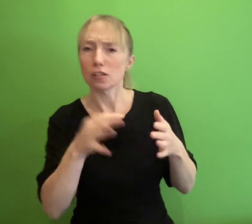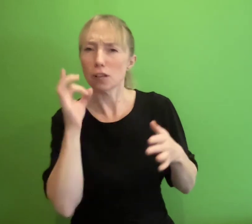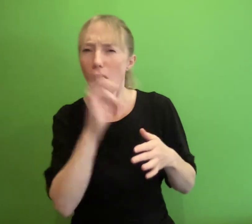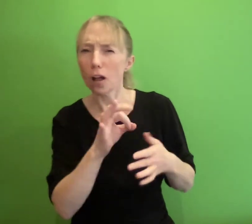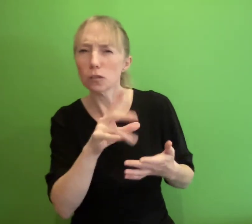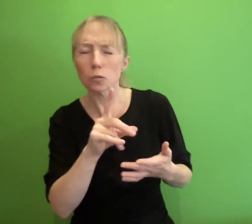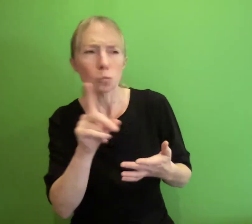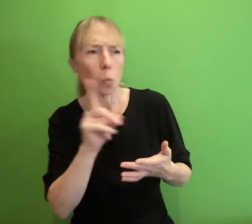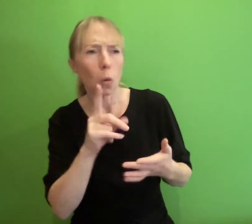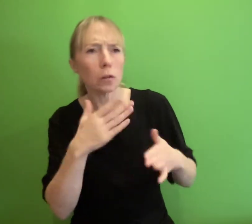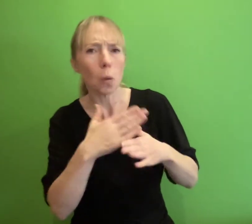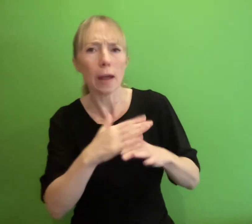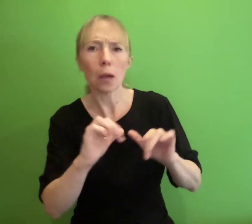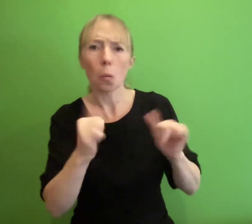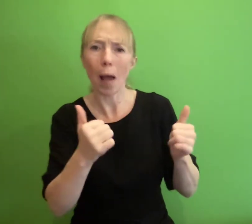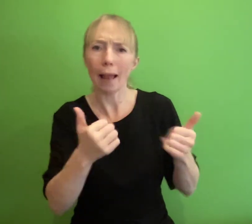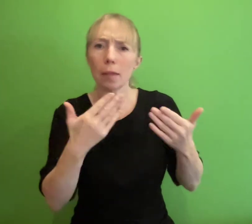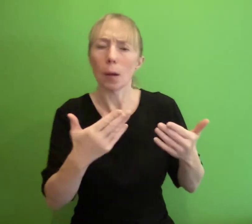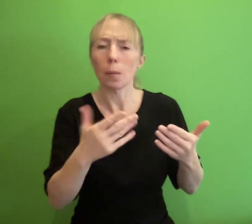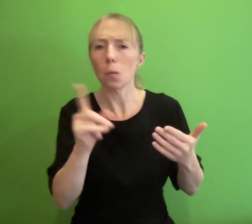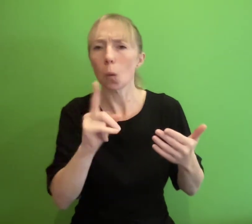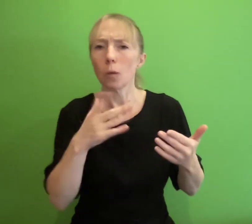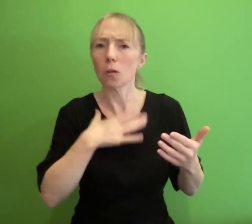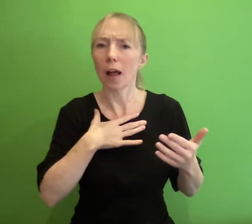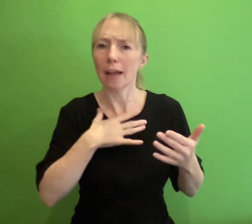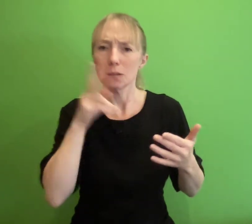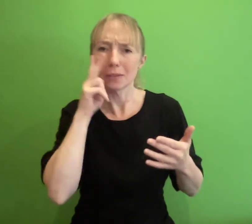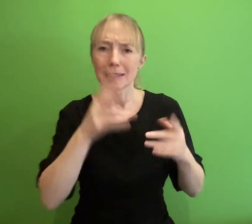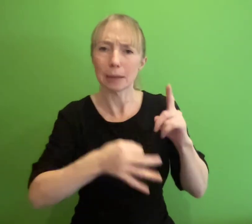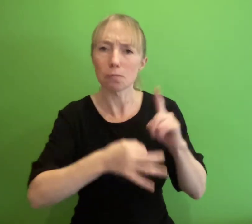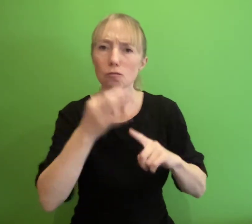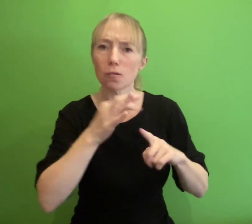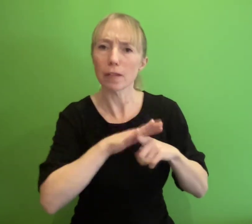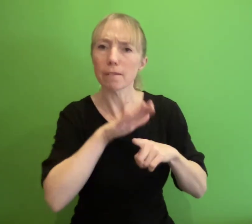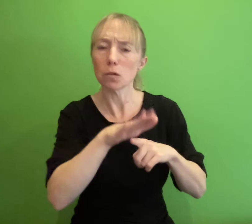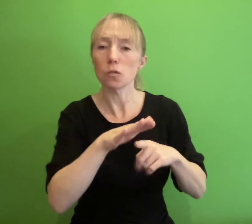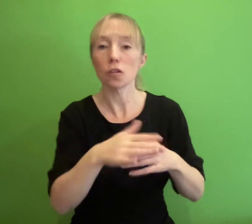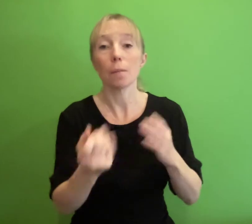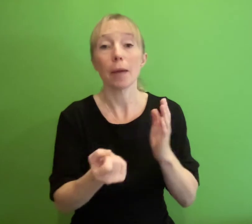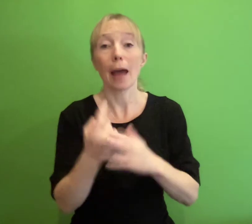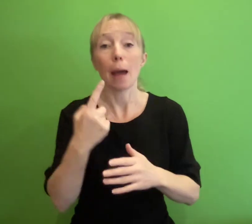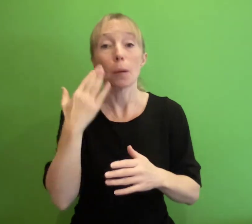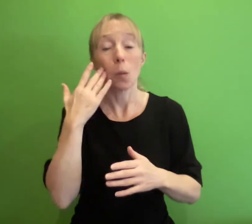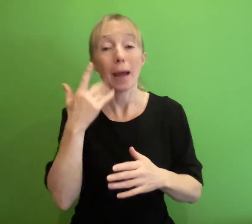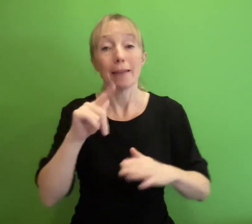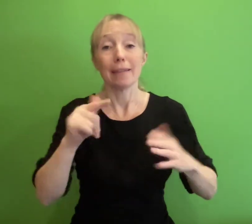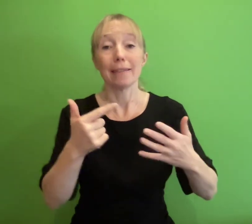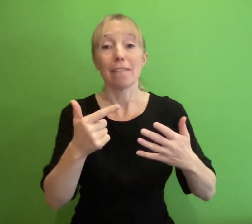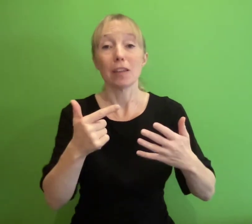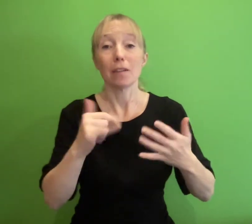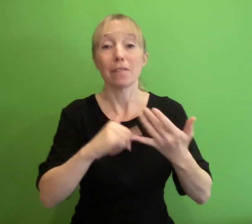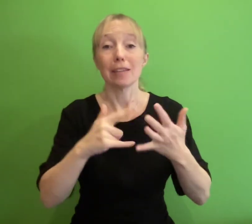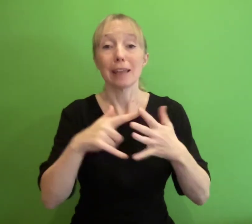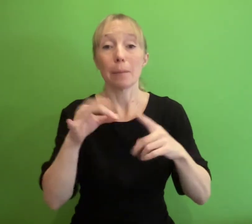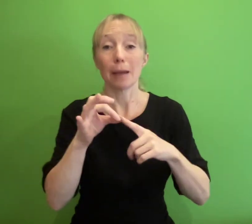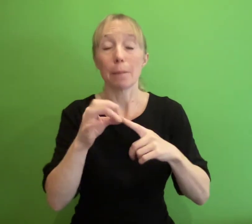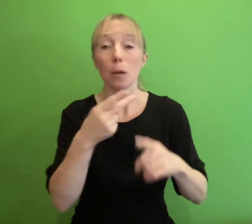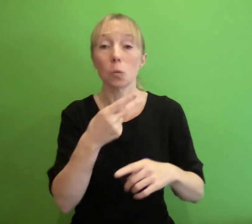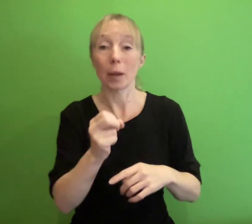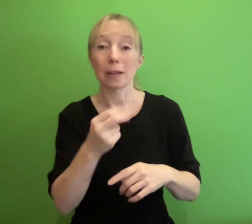would like to see improve in future. It took place on 7th of September 2021. 15